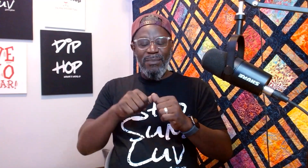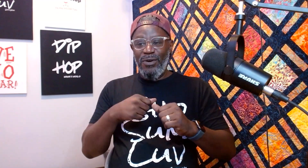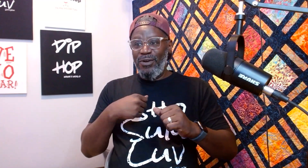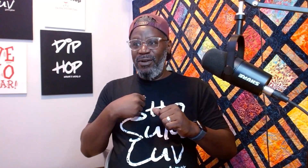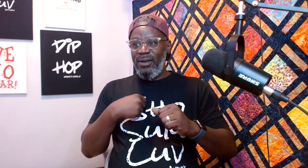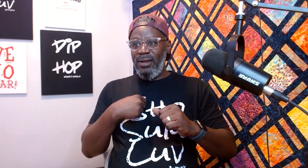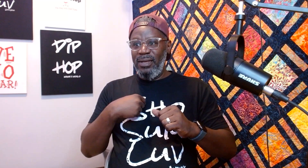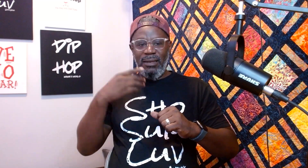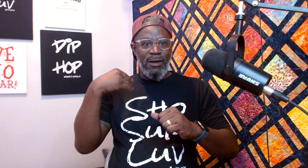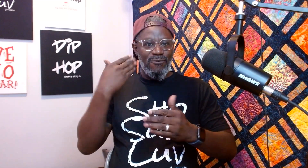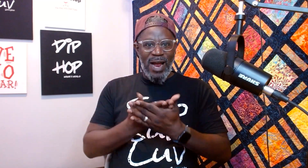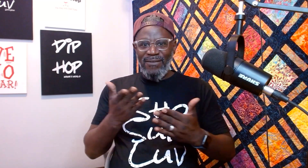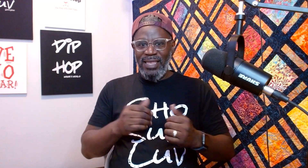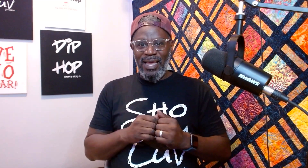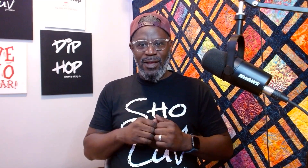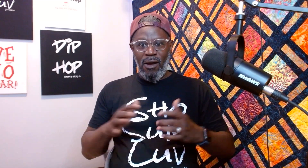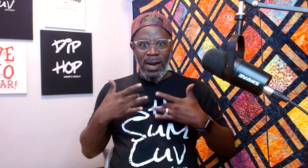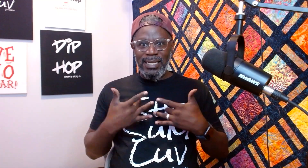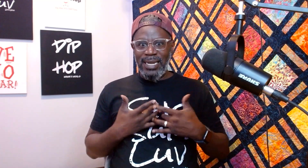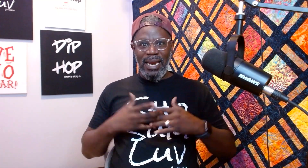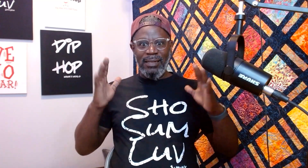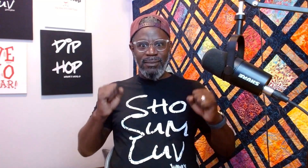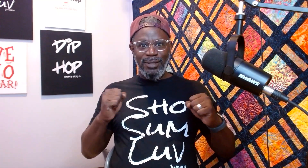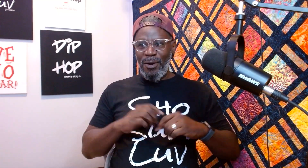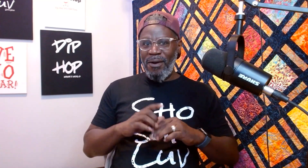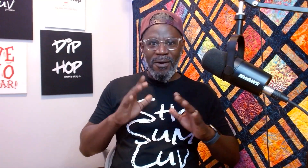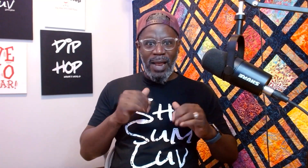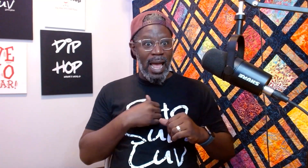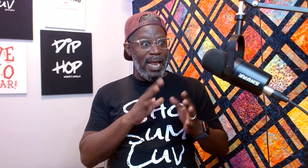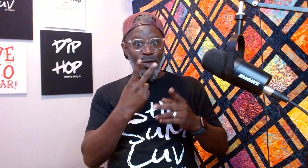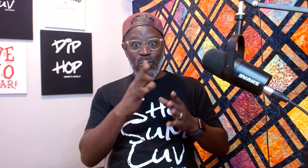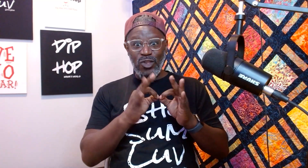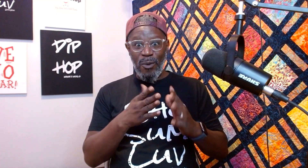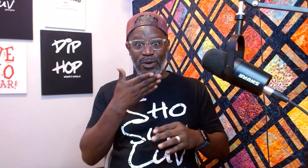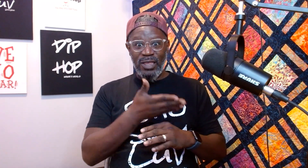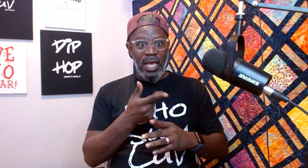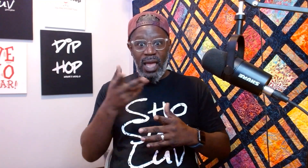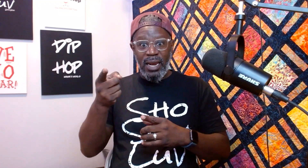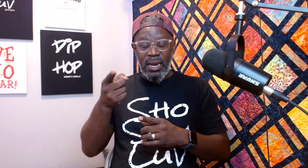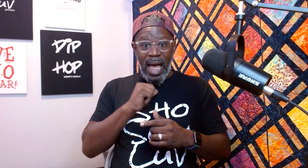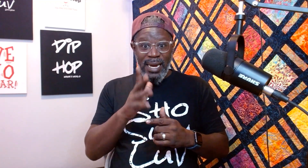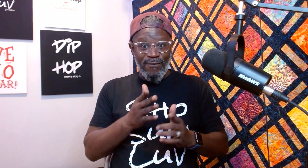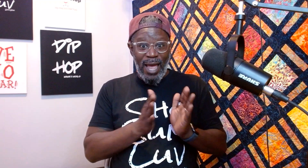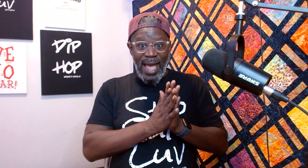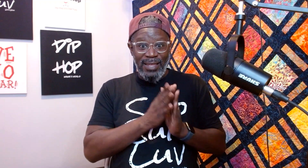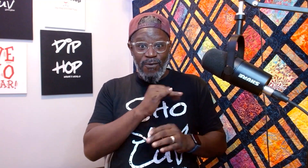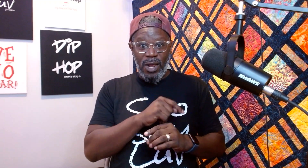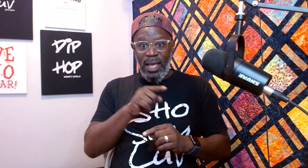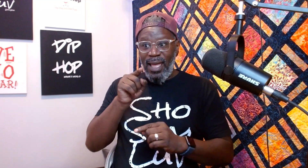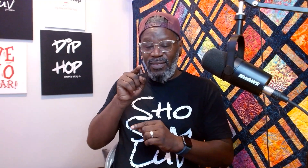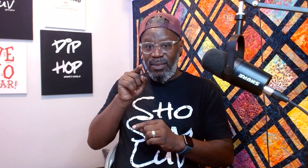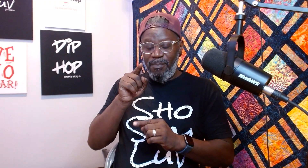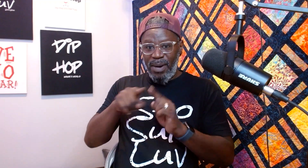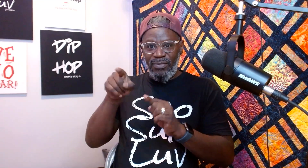I remember arriving there all excited. I had 2 interpreters there, and I never asked